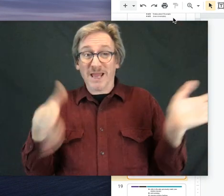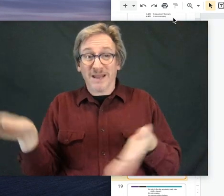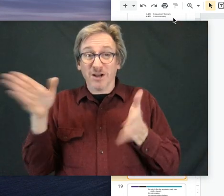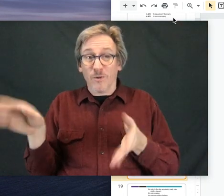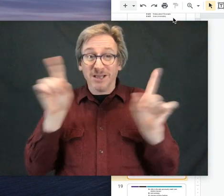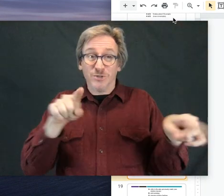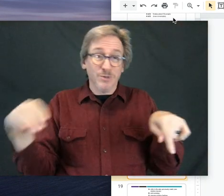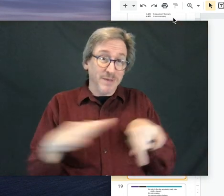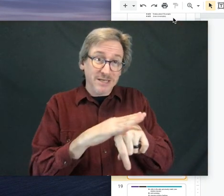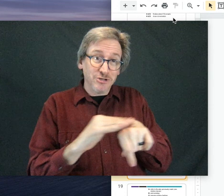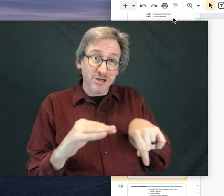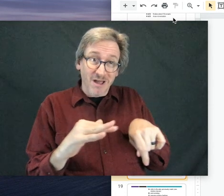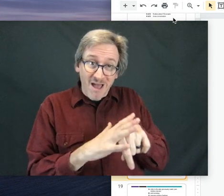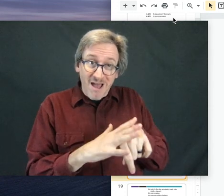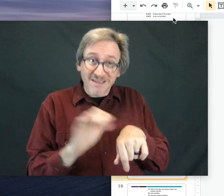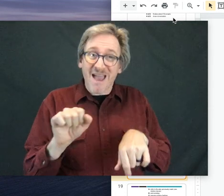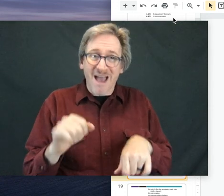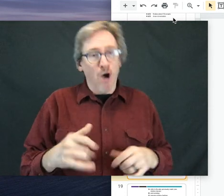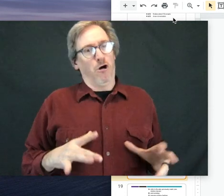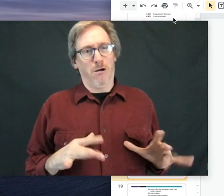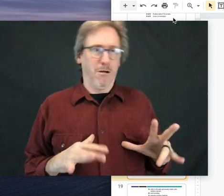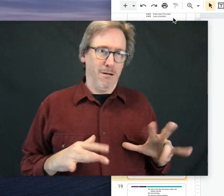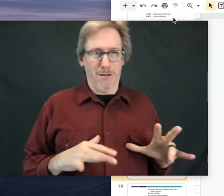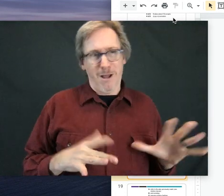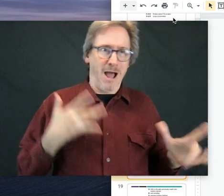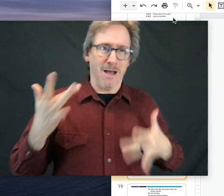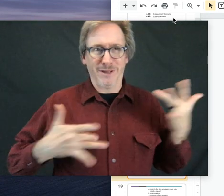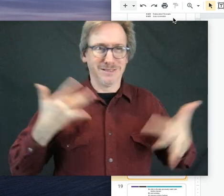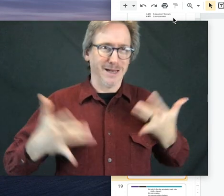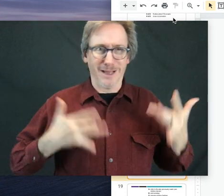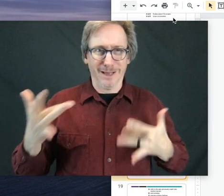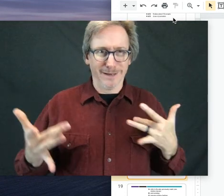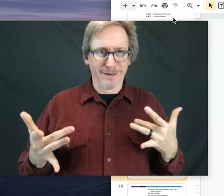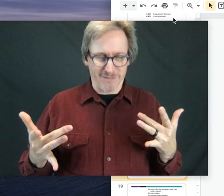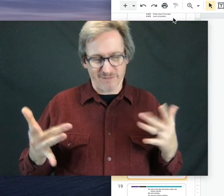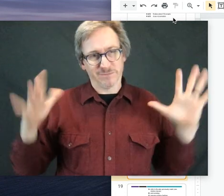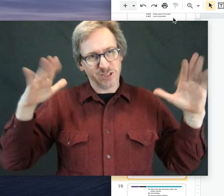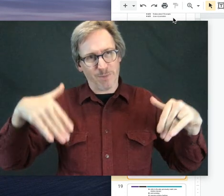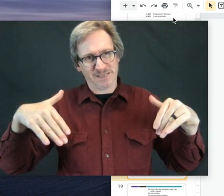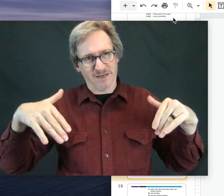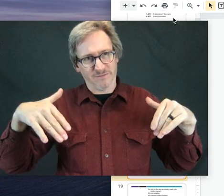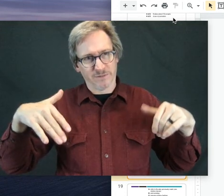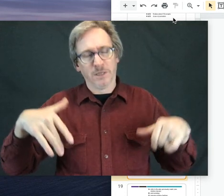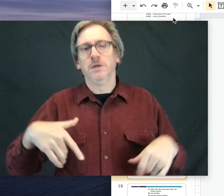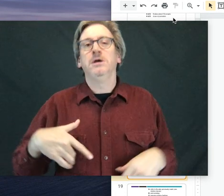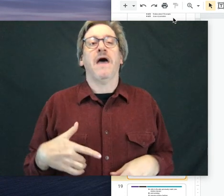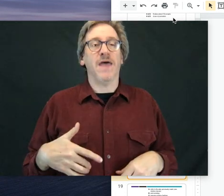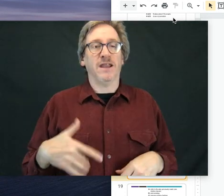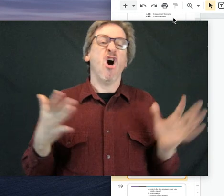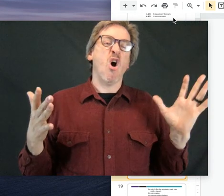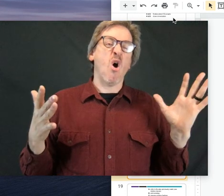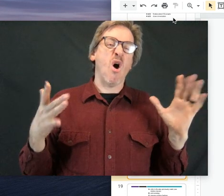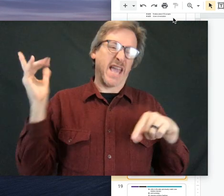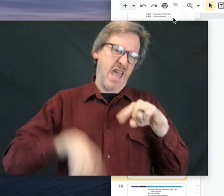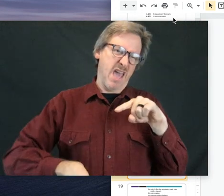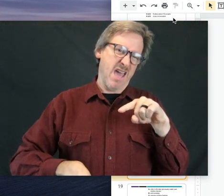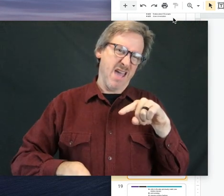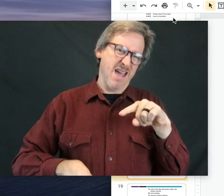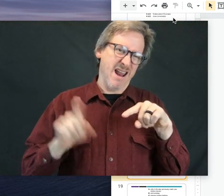we planned on going to the beach? Yeah. Oh, I'm excited. Right. So positive. And then, oh,